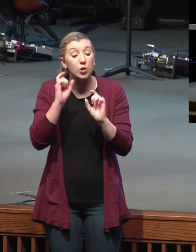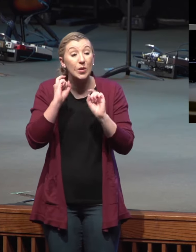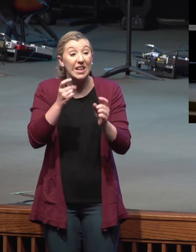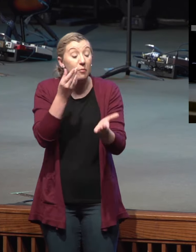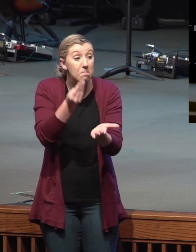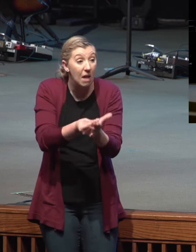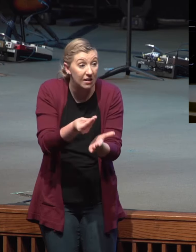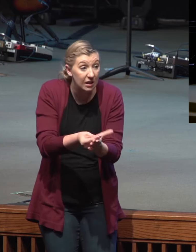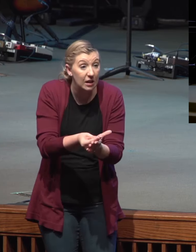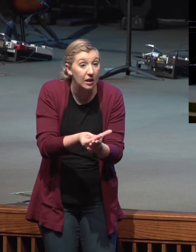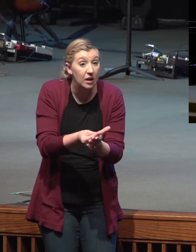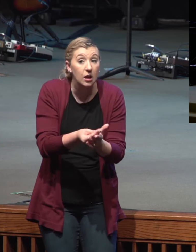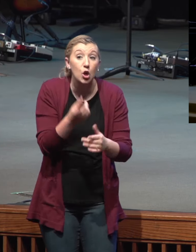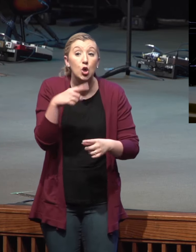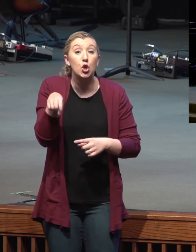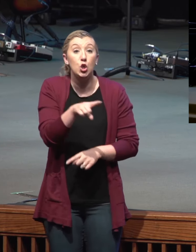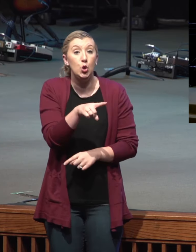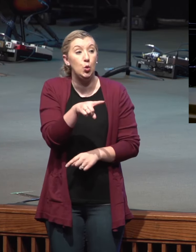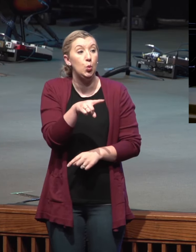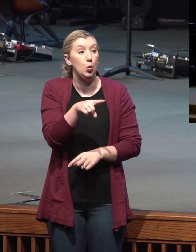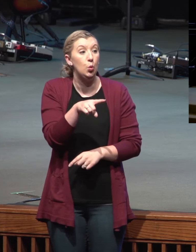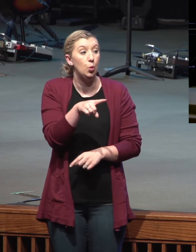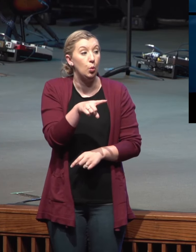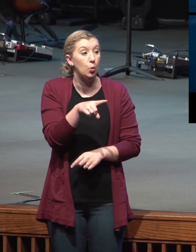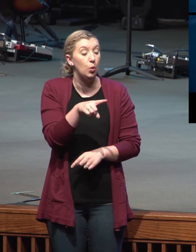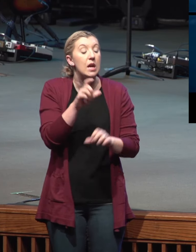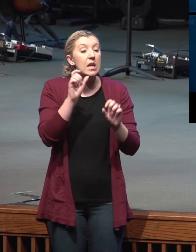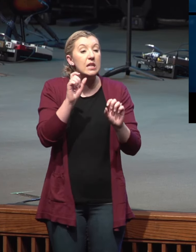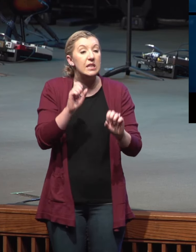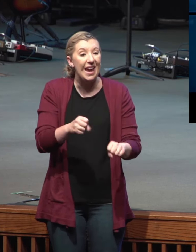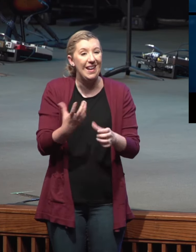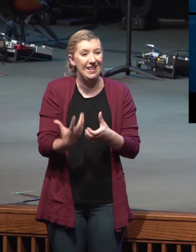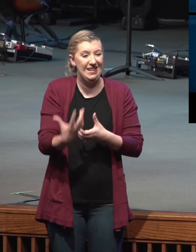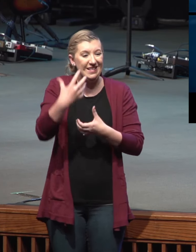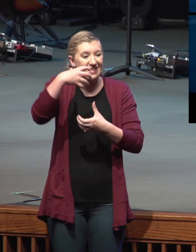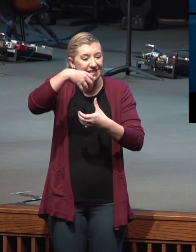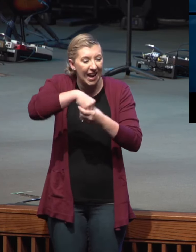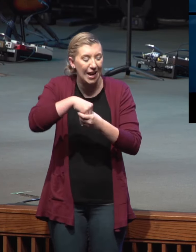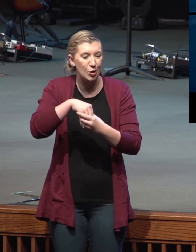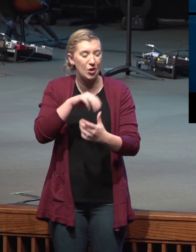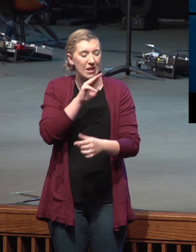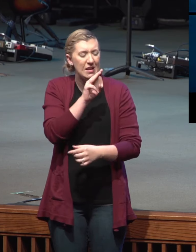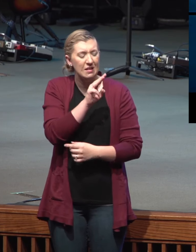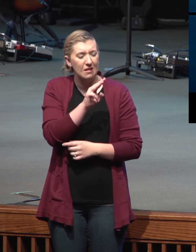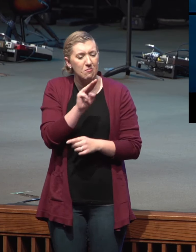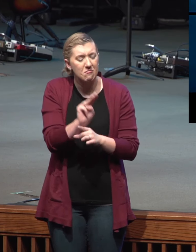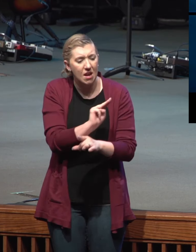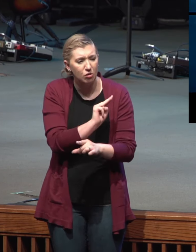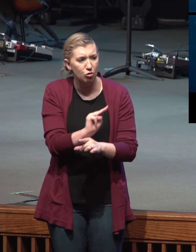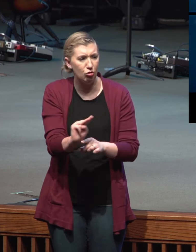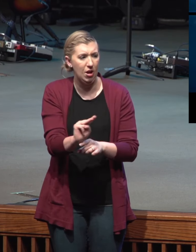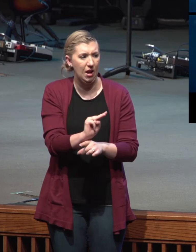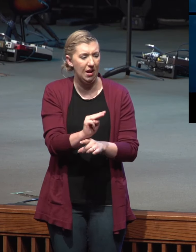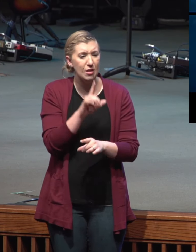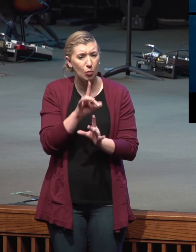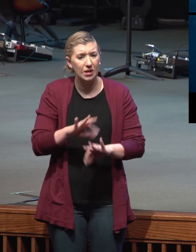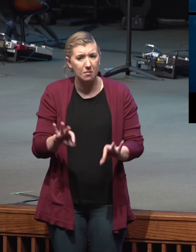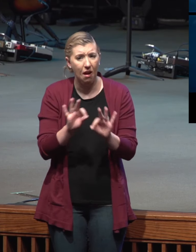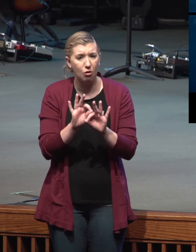money so that you can engage in ministry that